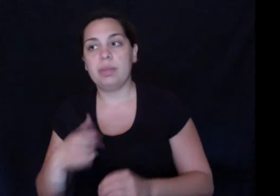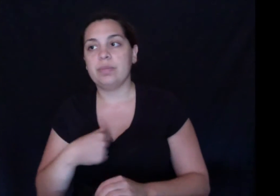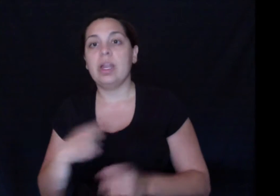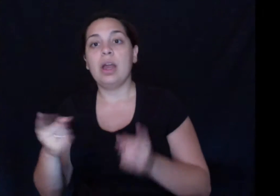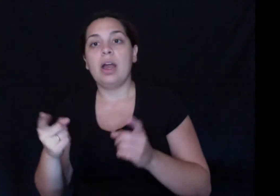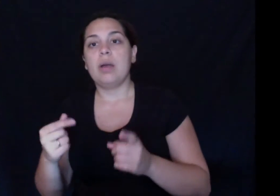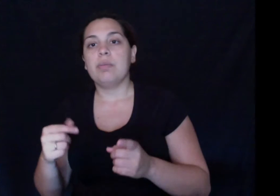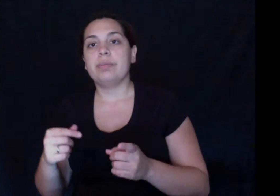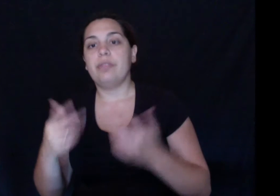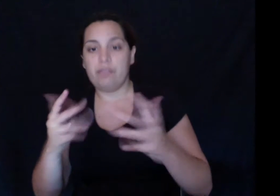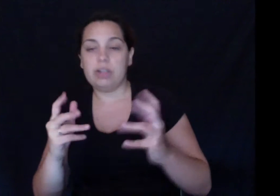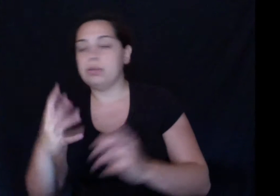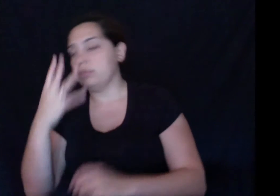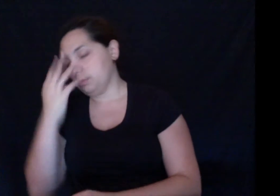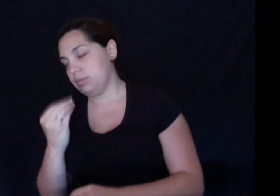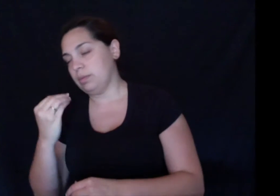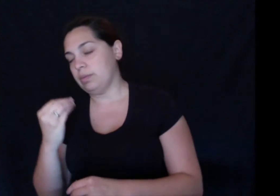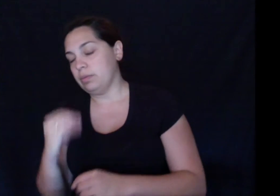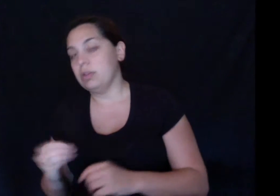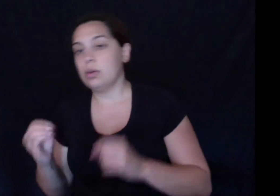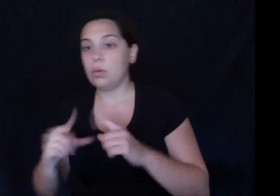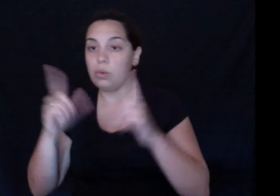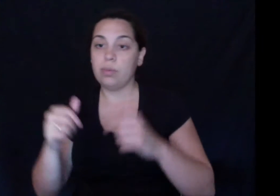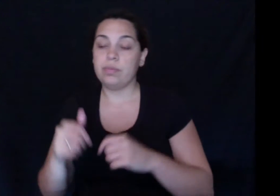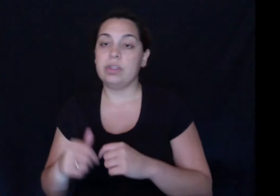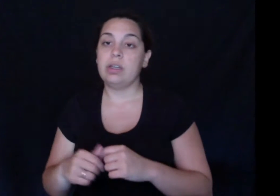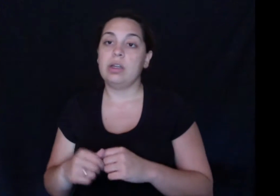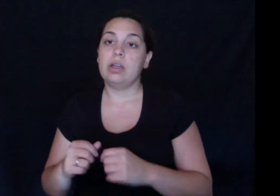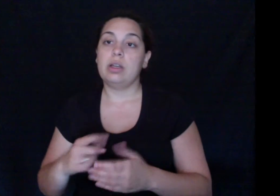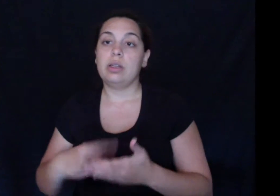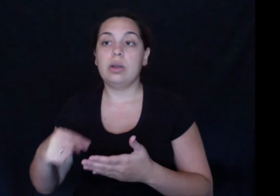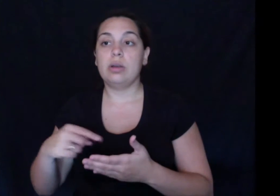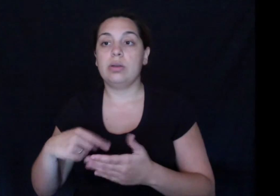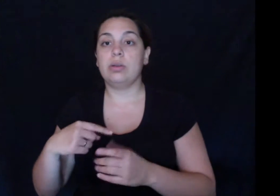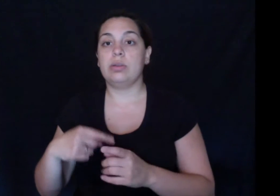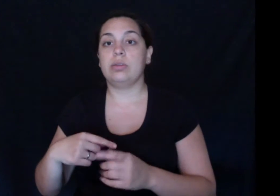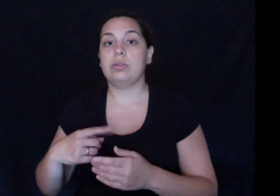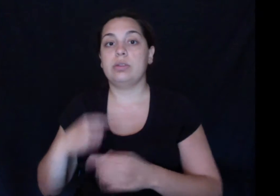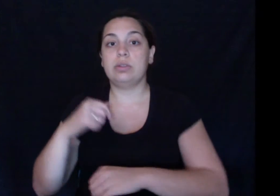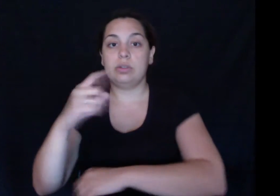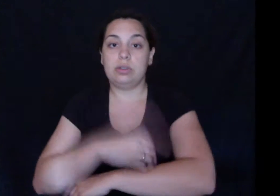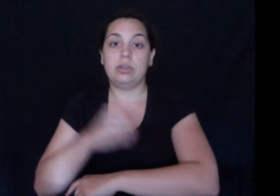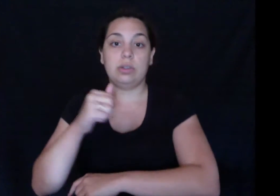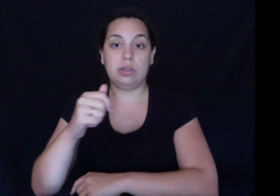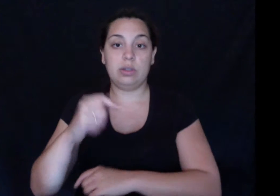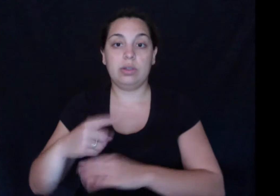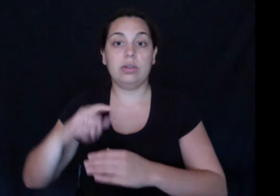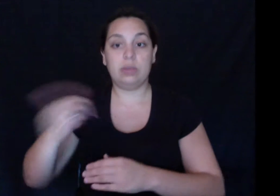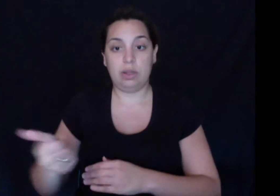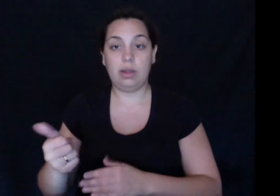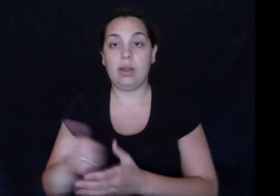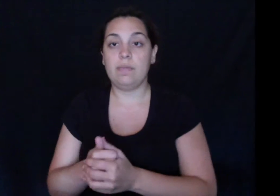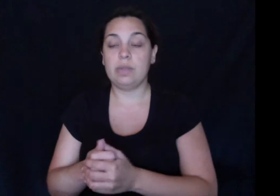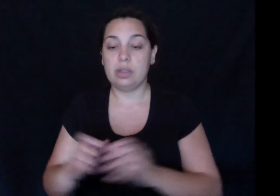stayed in this really nice hotel that was right next to the hospital. And yeah, after that, I just flew back